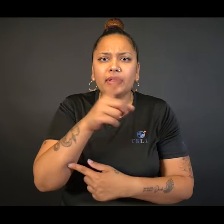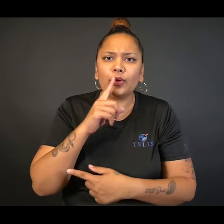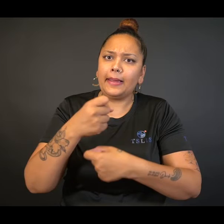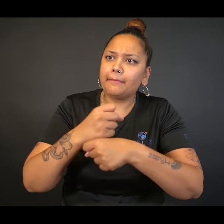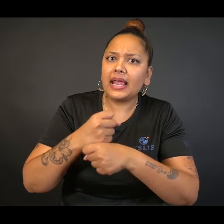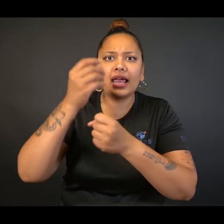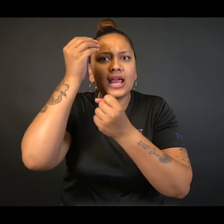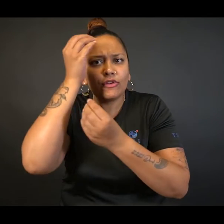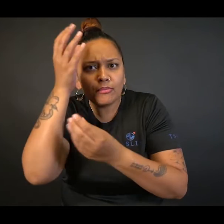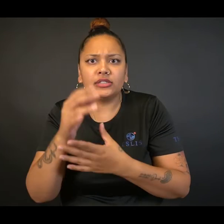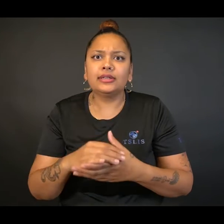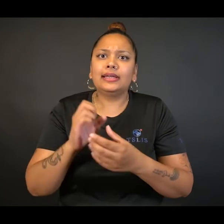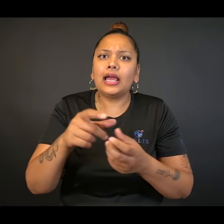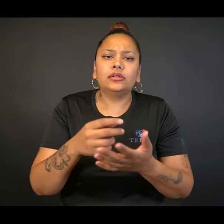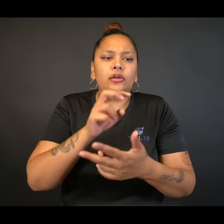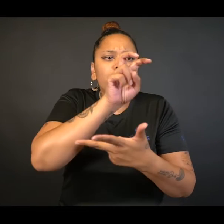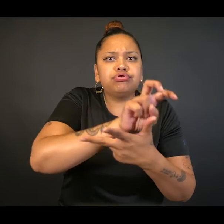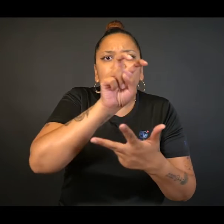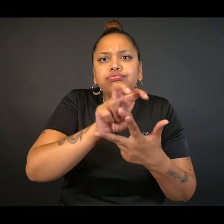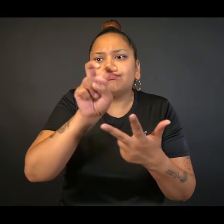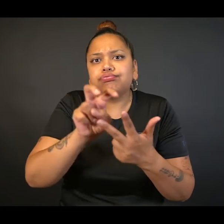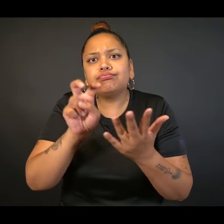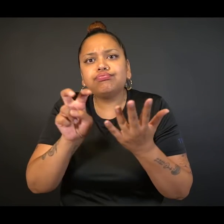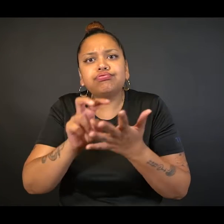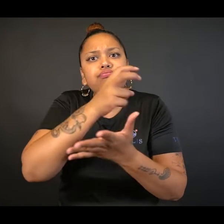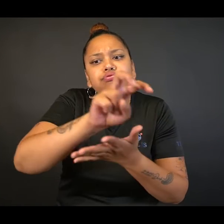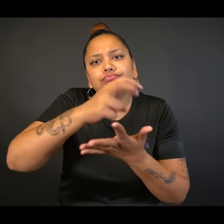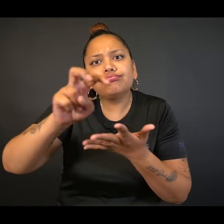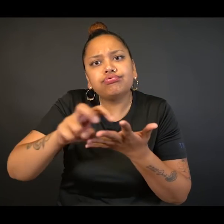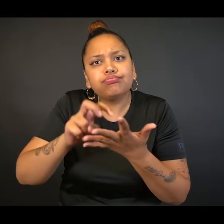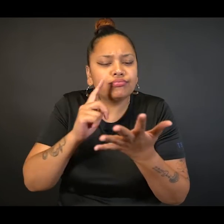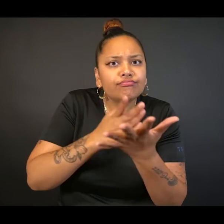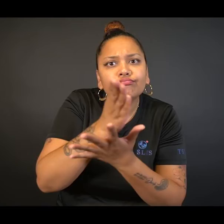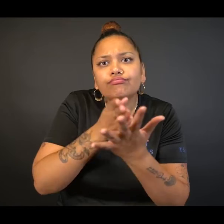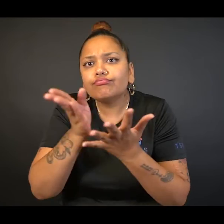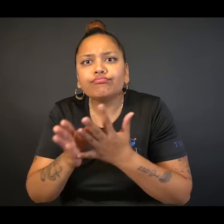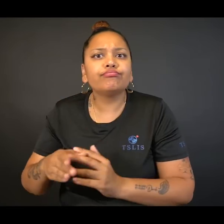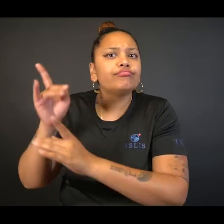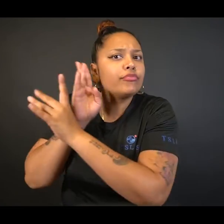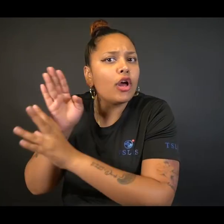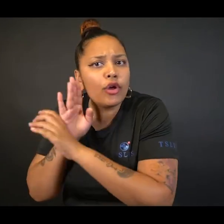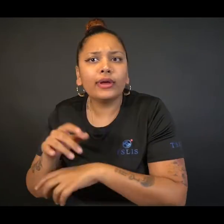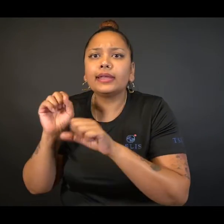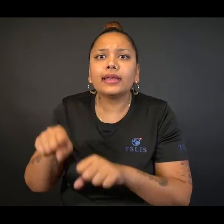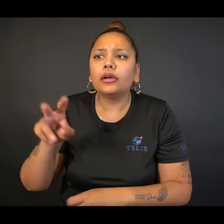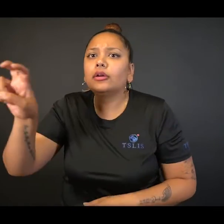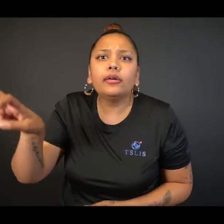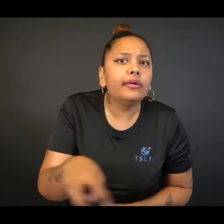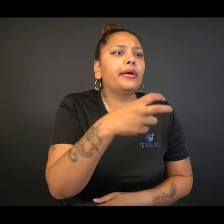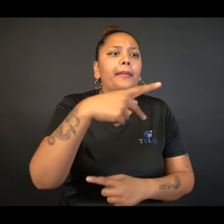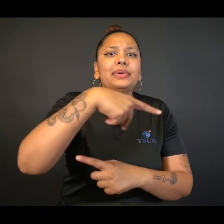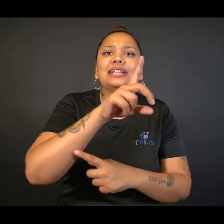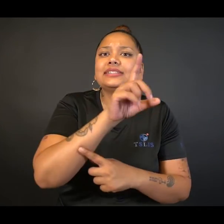multiple formats, from audio to, let's say, PDF, to variants in language,